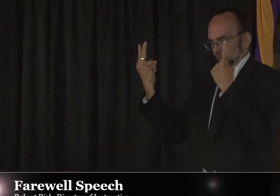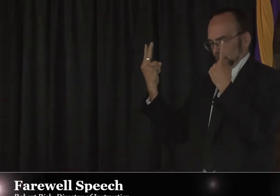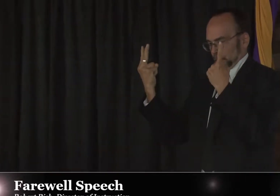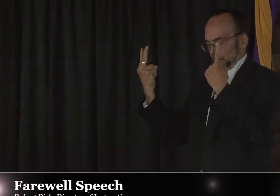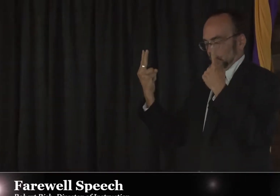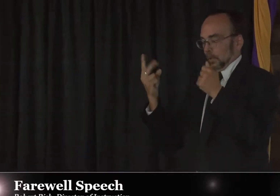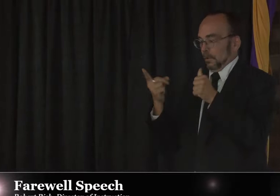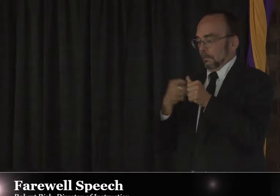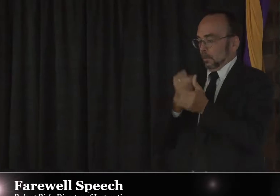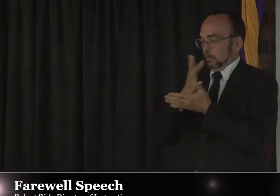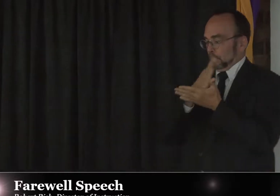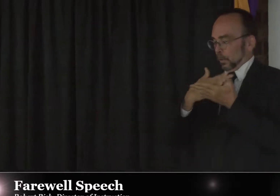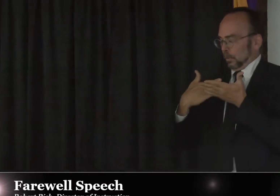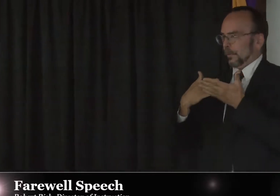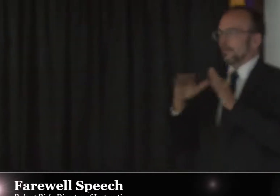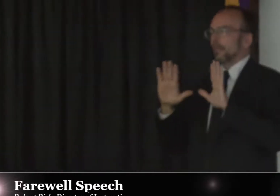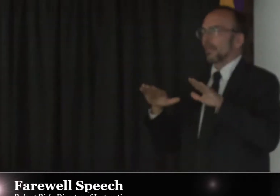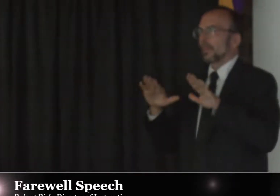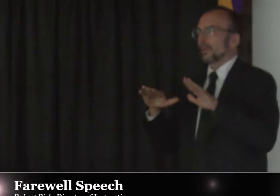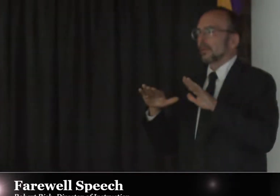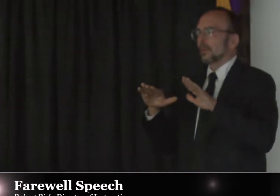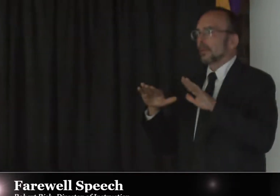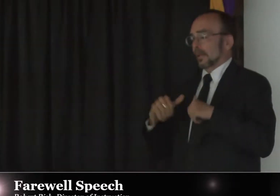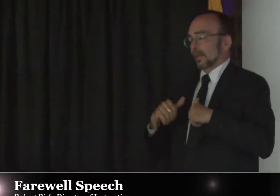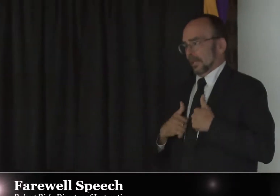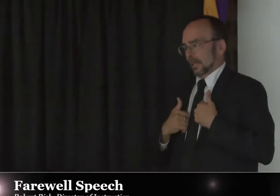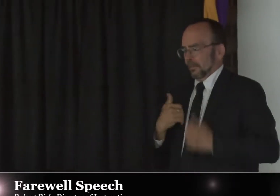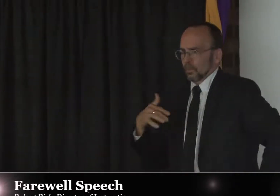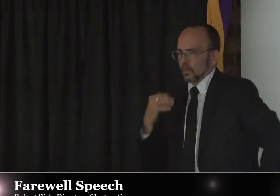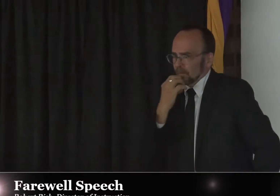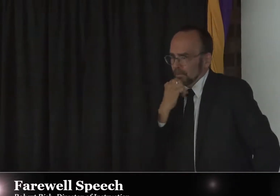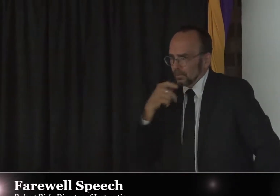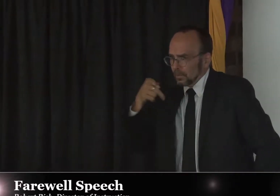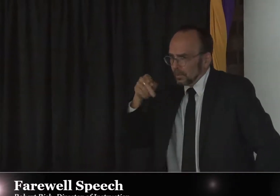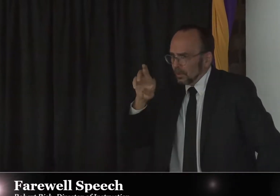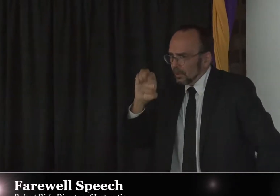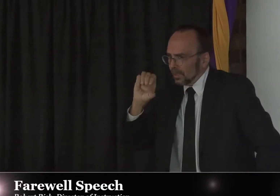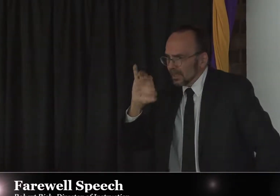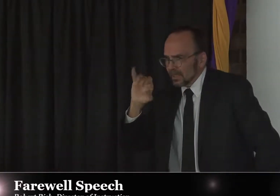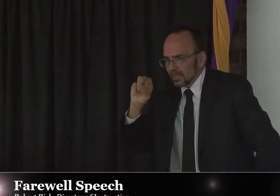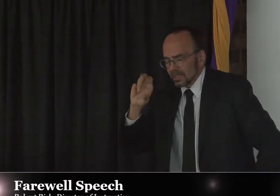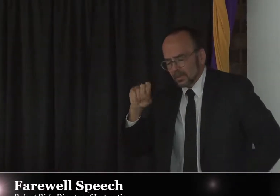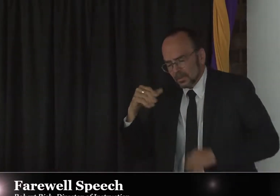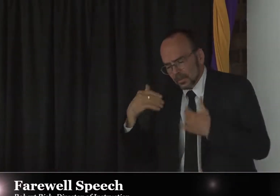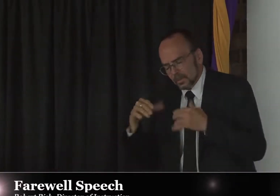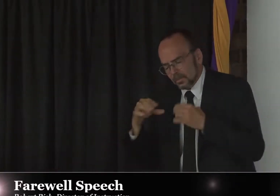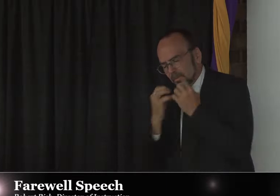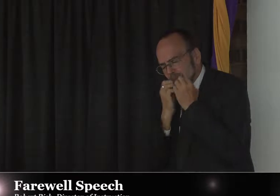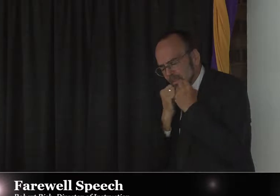to that concept I want to share. Life is very precious.